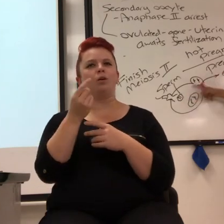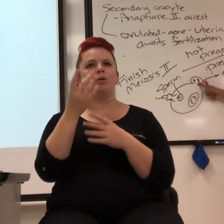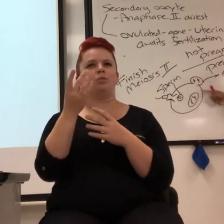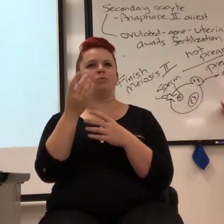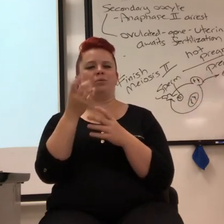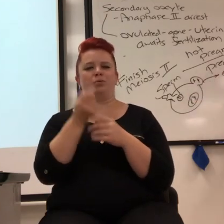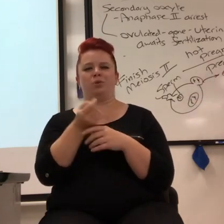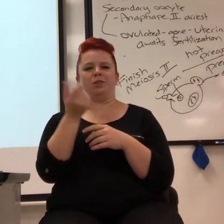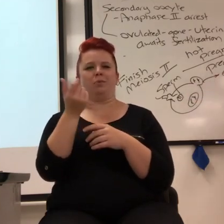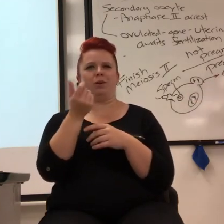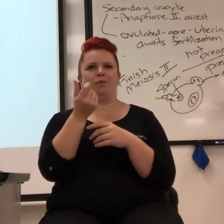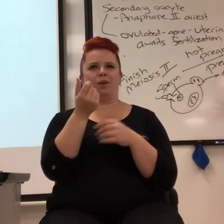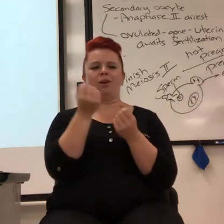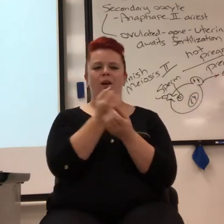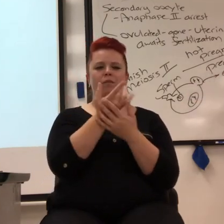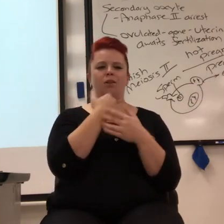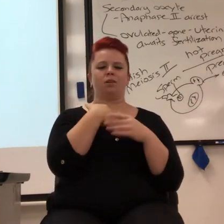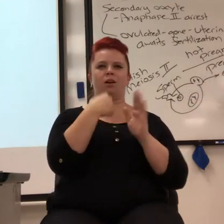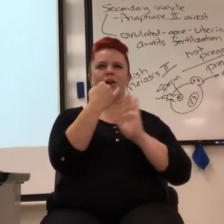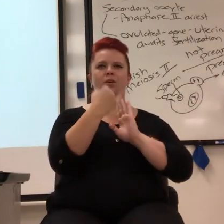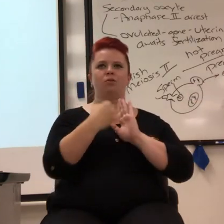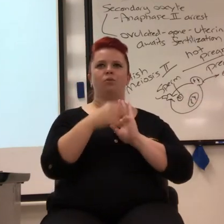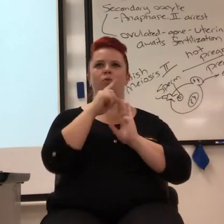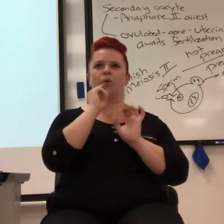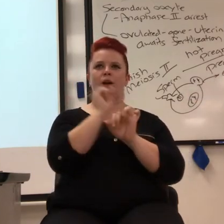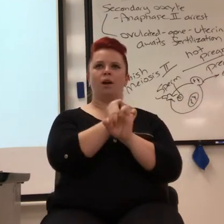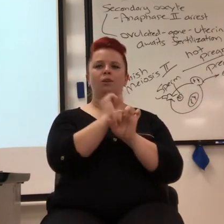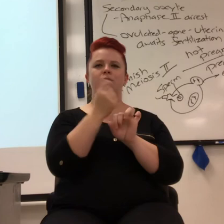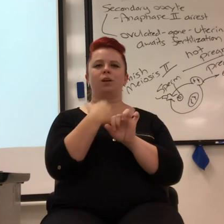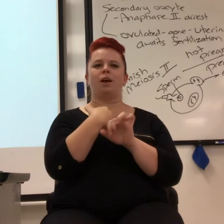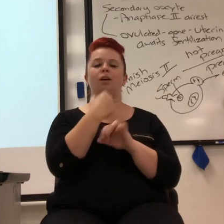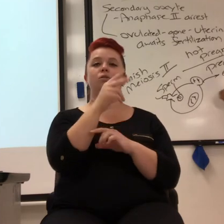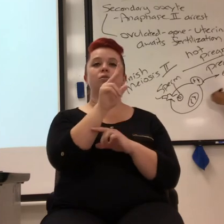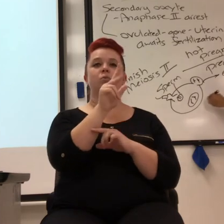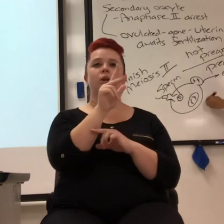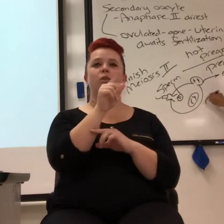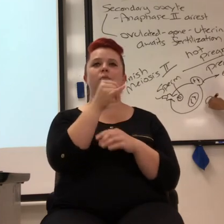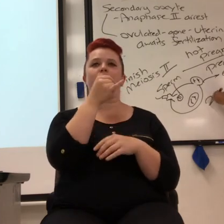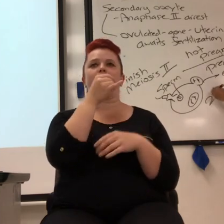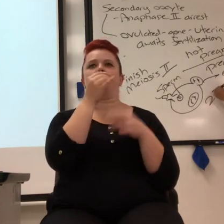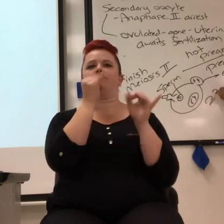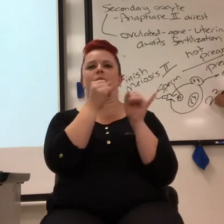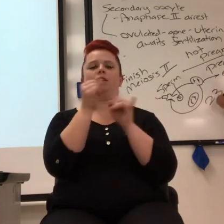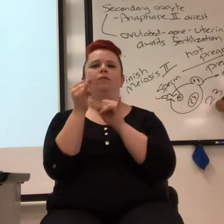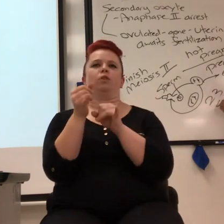drew really has 23 single chromosomes.